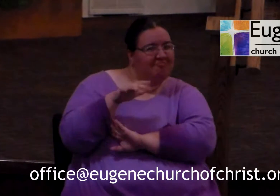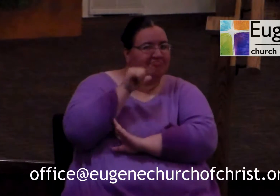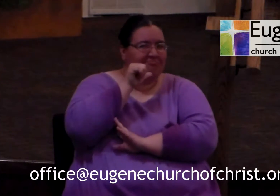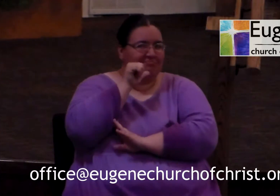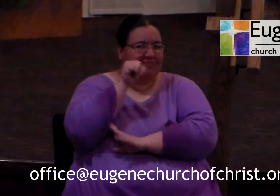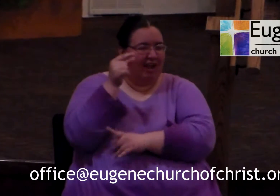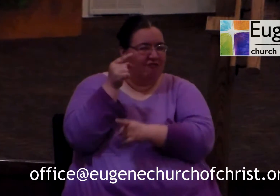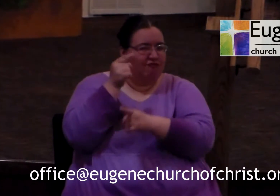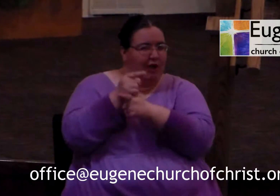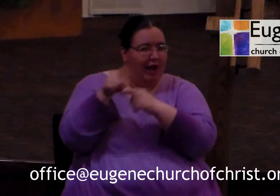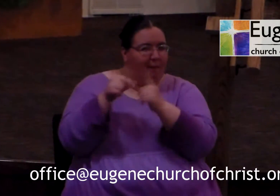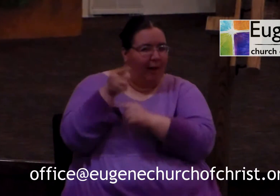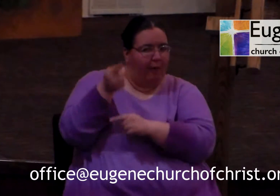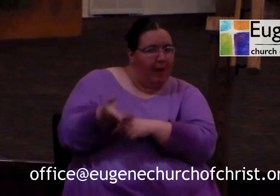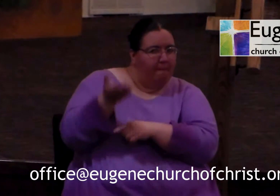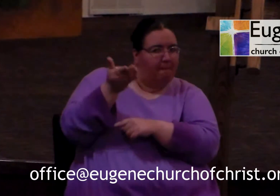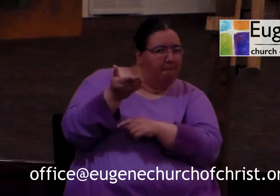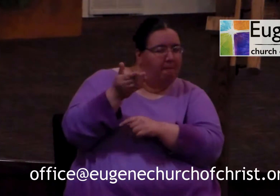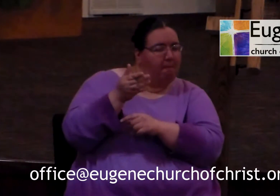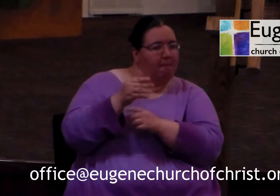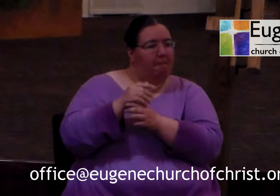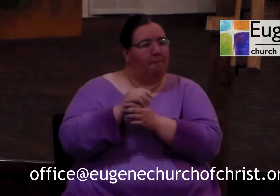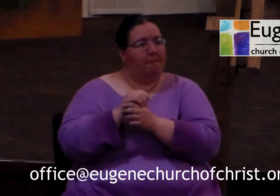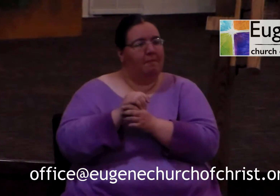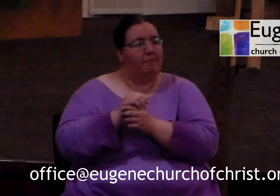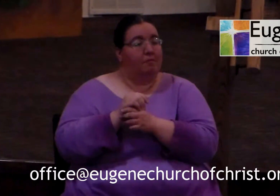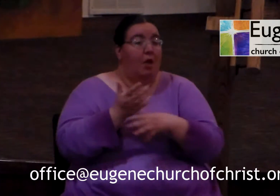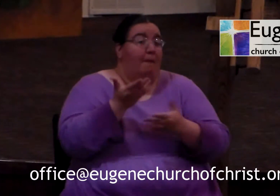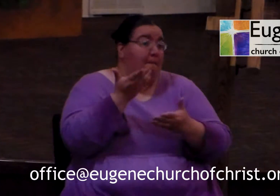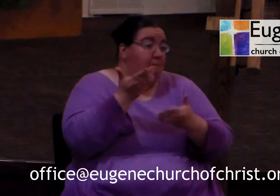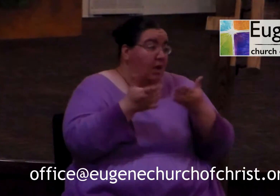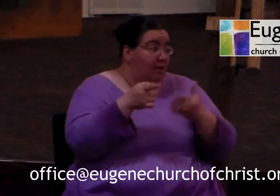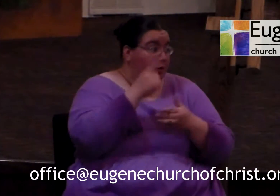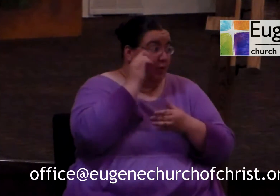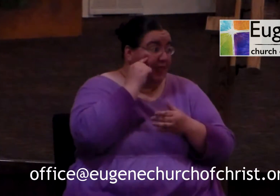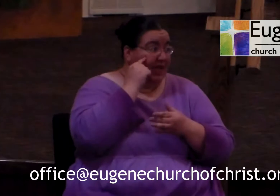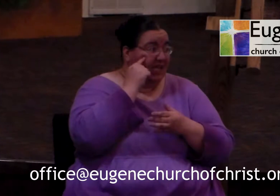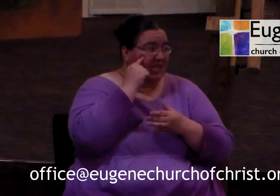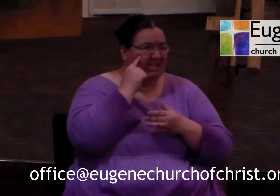guy. You might think to yourself, I hope he doesn't think it's me.